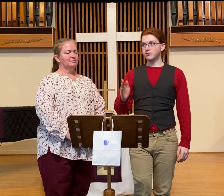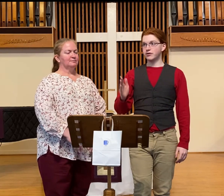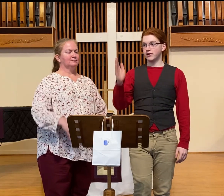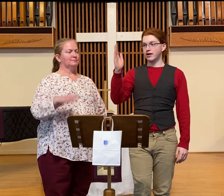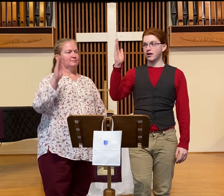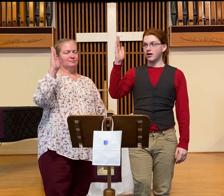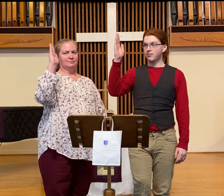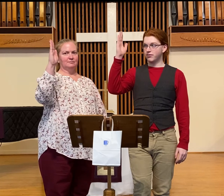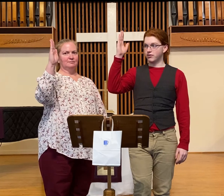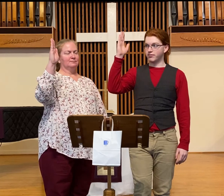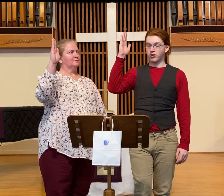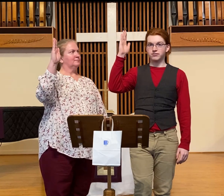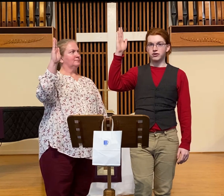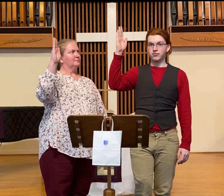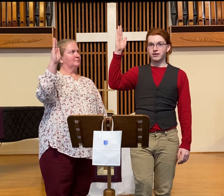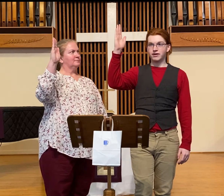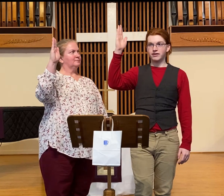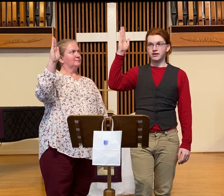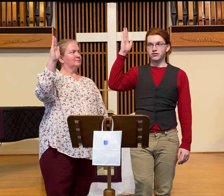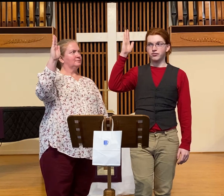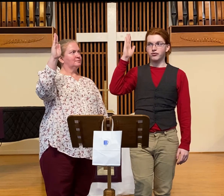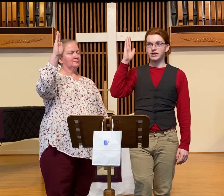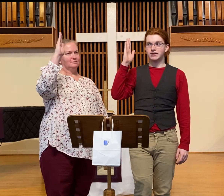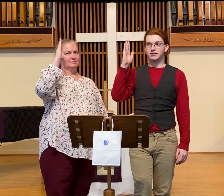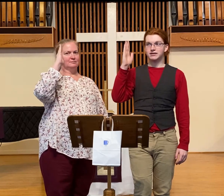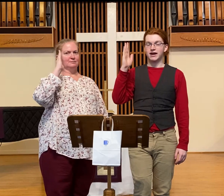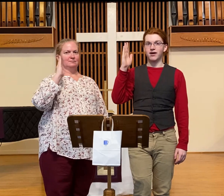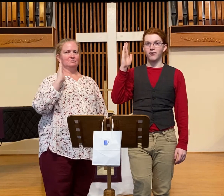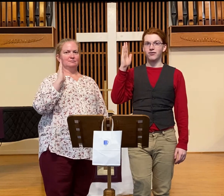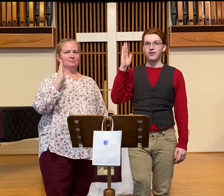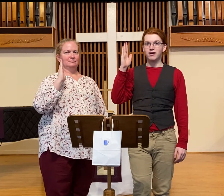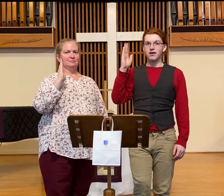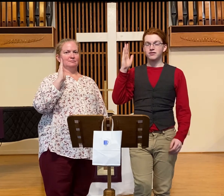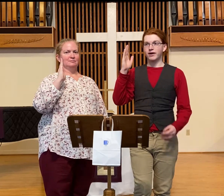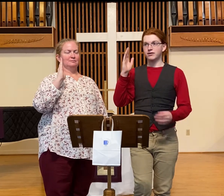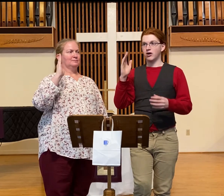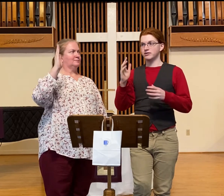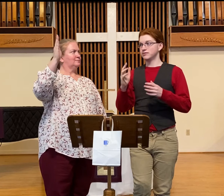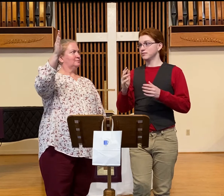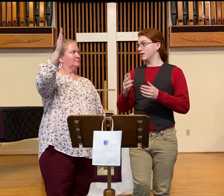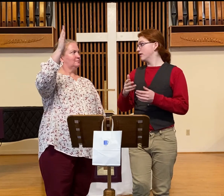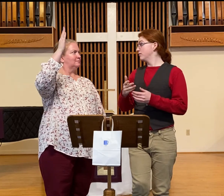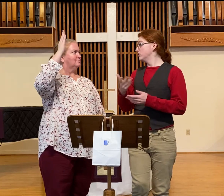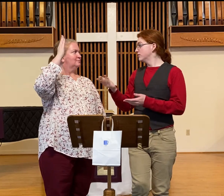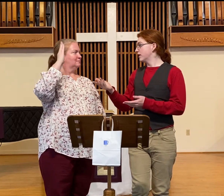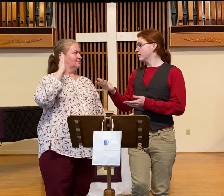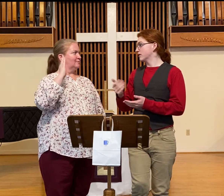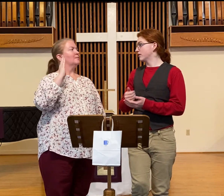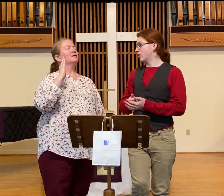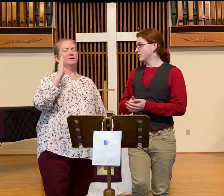your hand up, your palms open, and then you bring it down. Like God's, you said it was like God coming